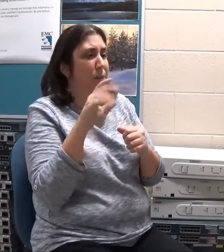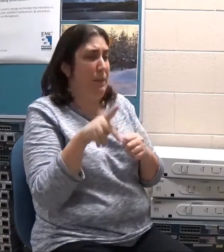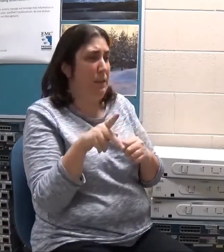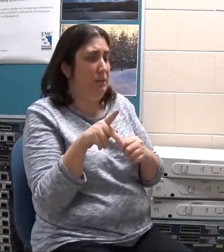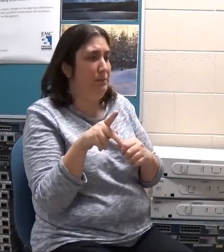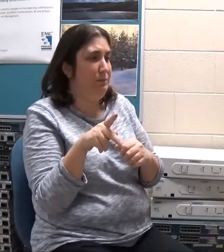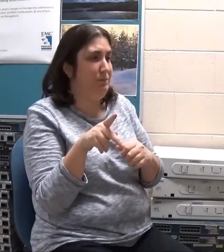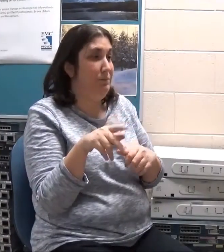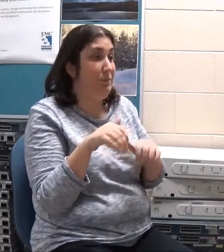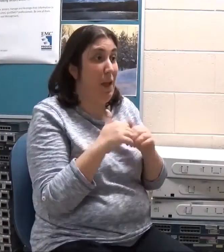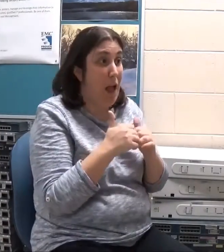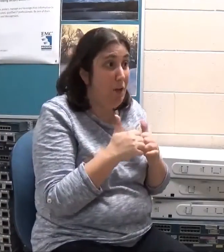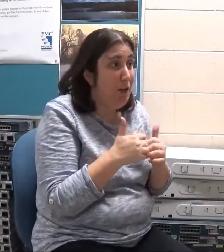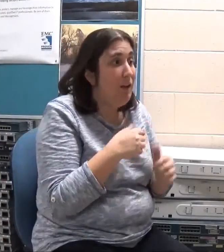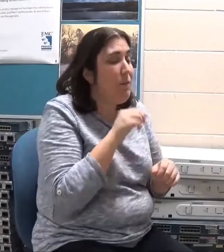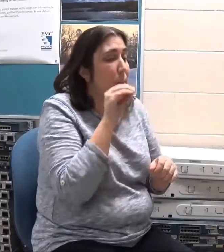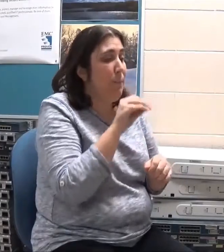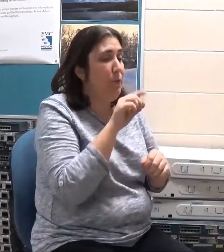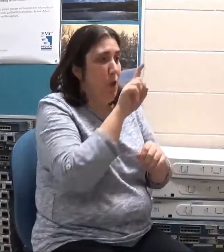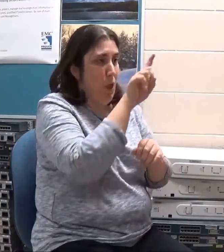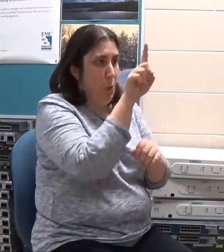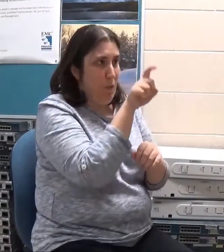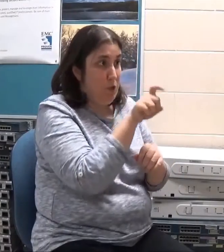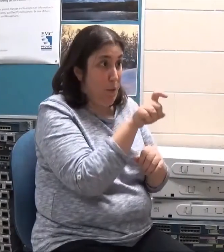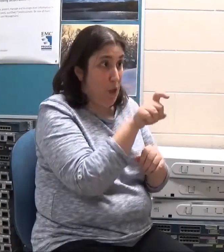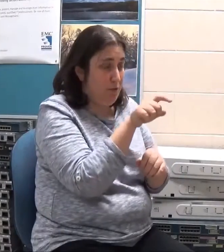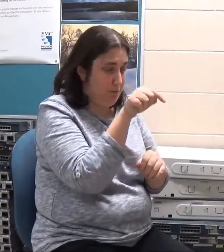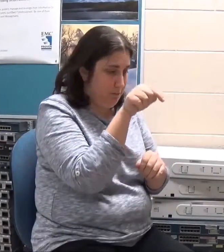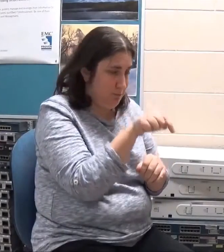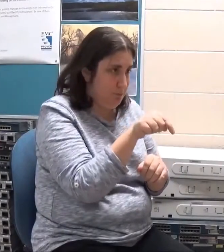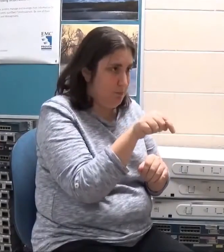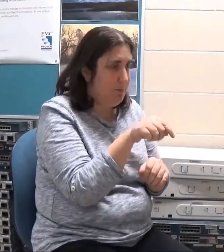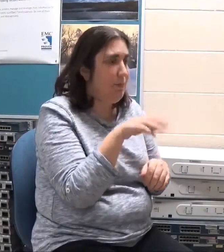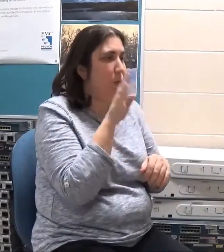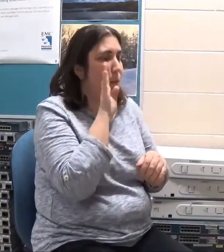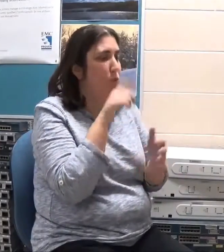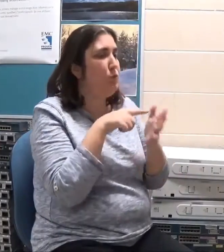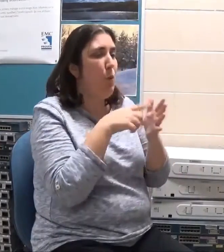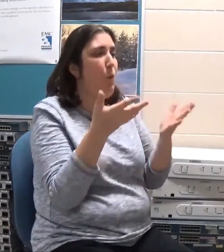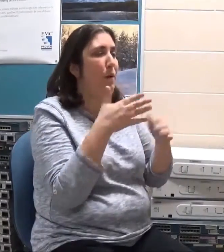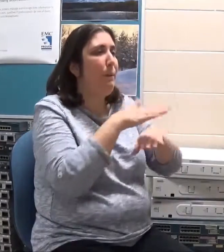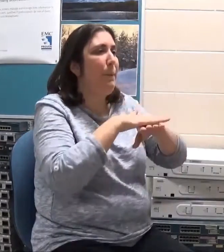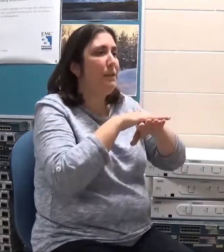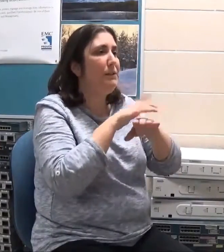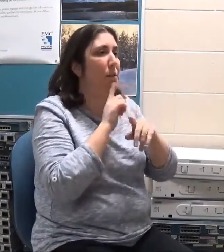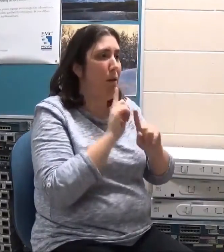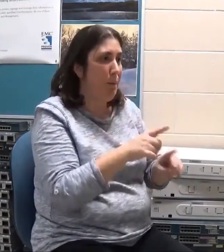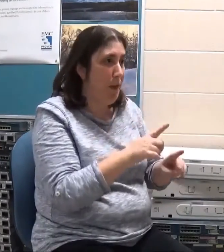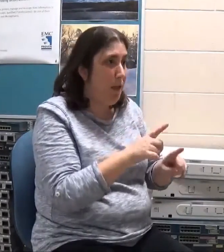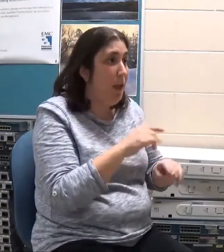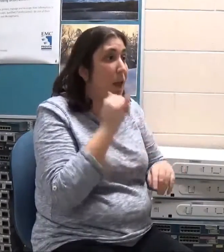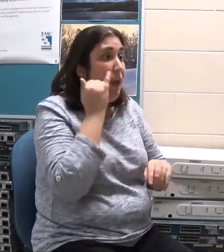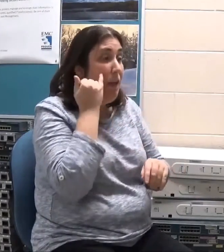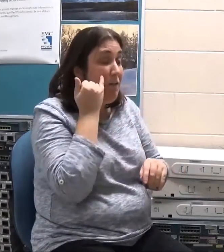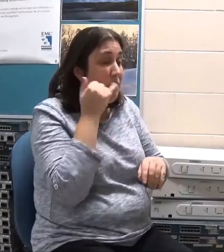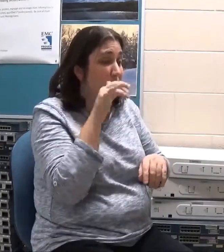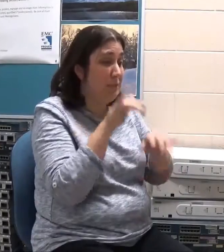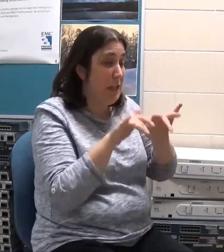mark, you're going to get the basic commands. If you type IP space